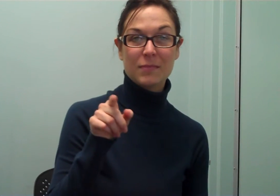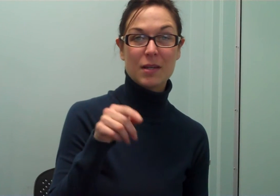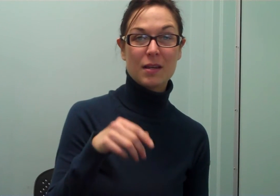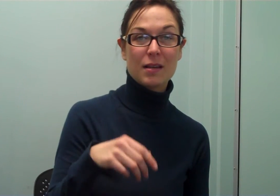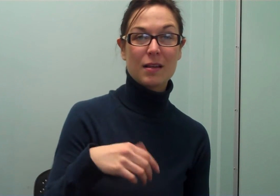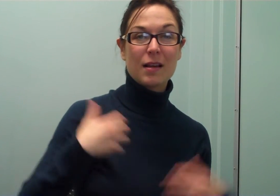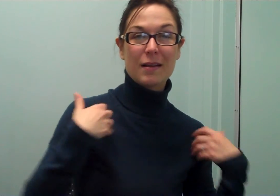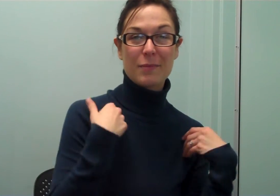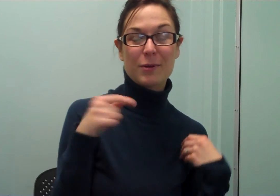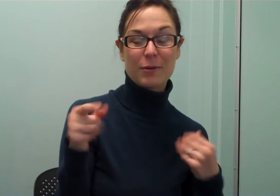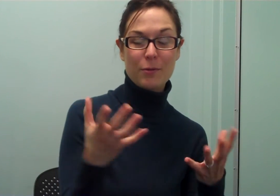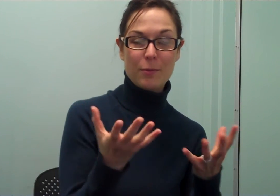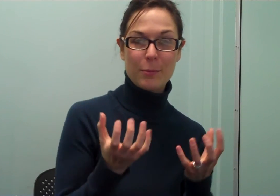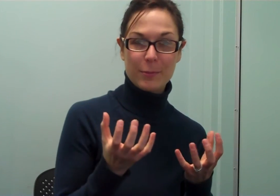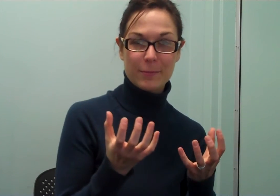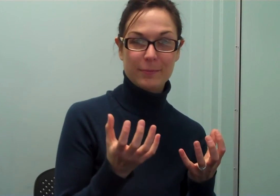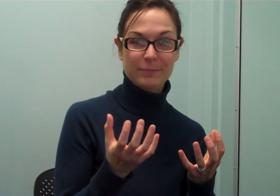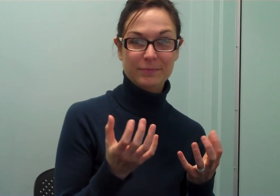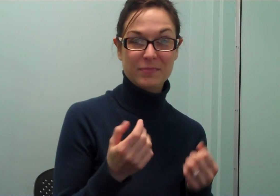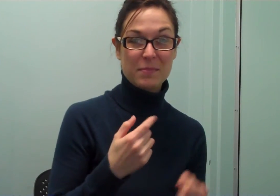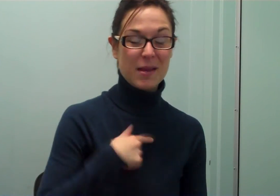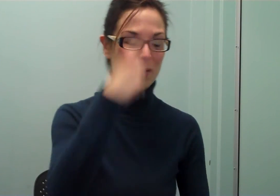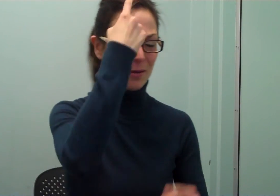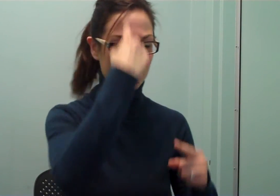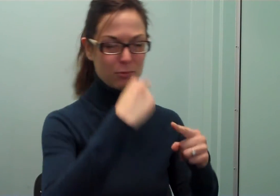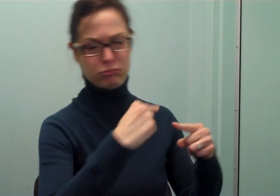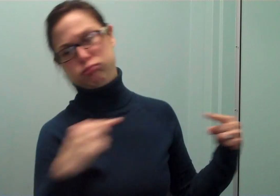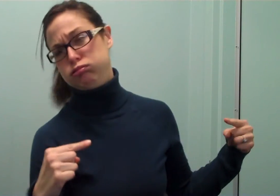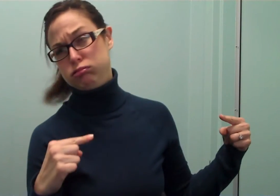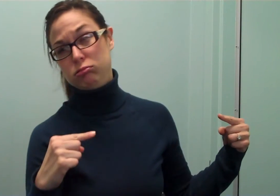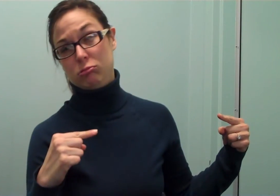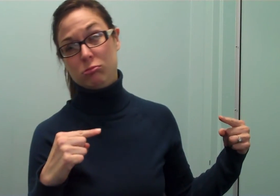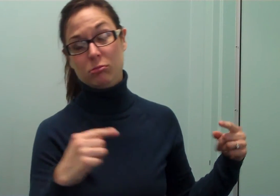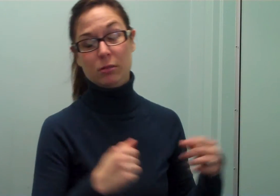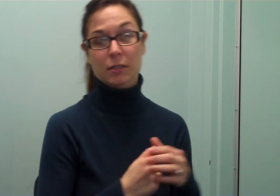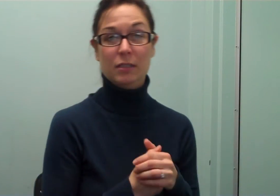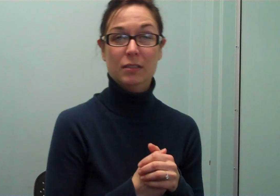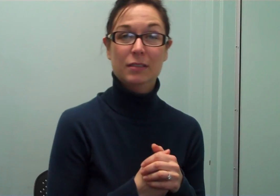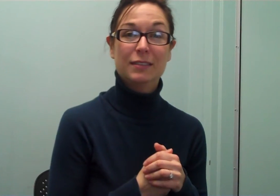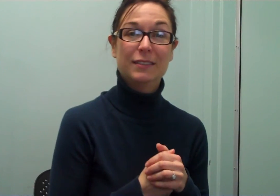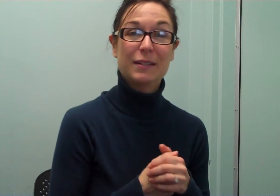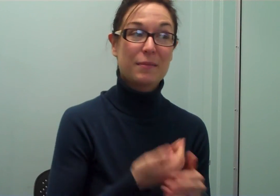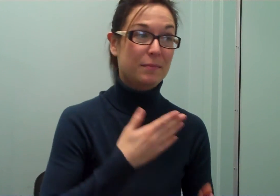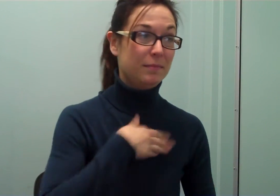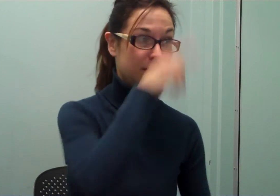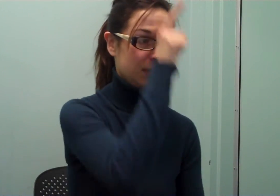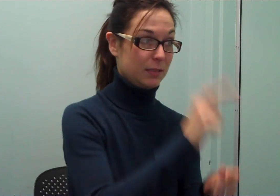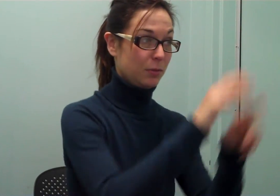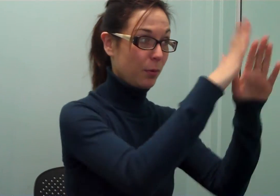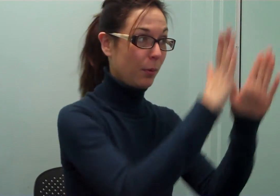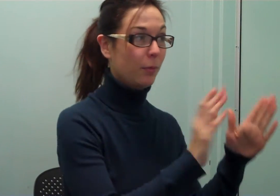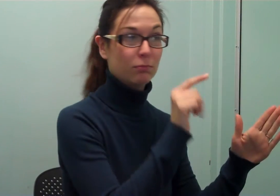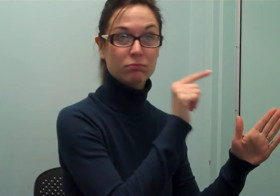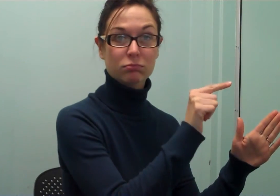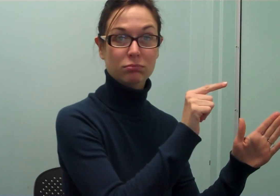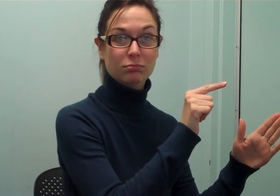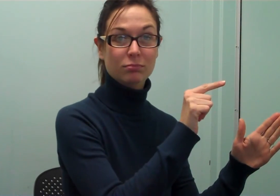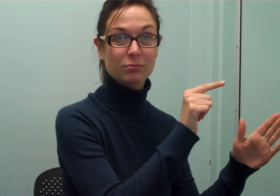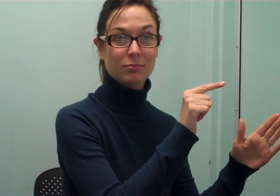am highly allergic to animals. So I take him to my sister's house, and she has a beautiful collie that